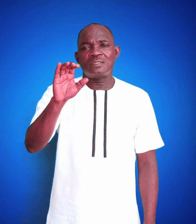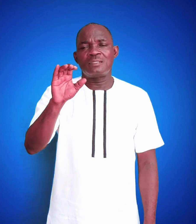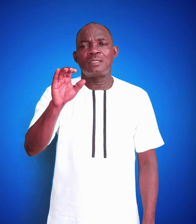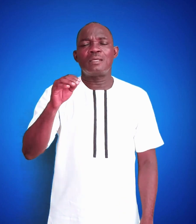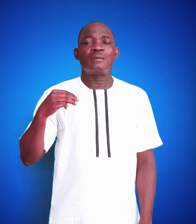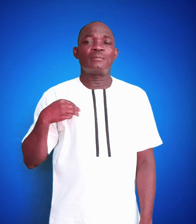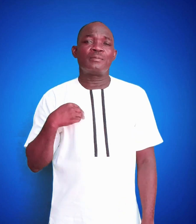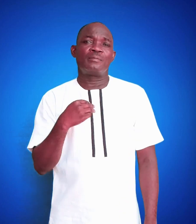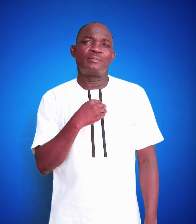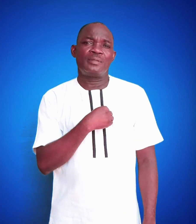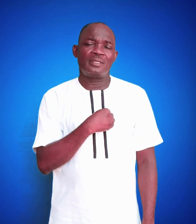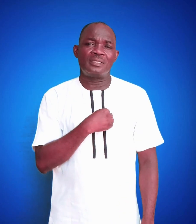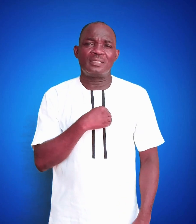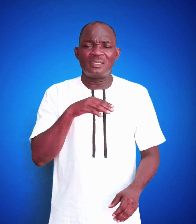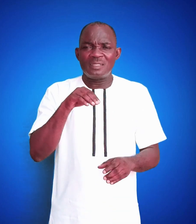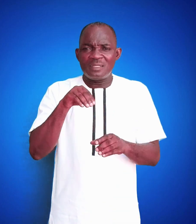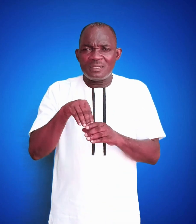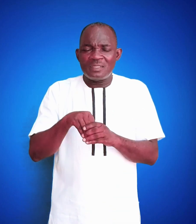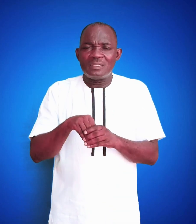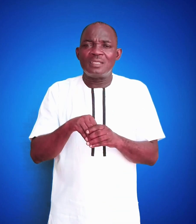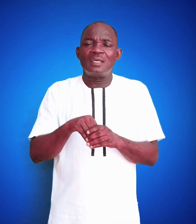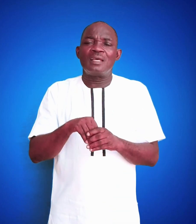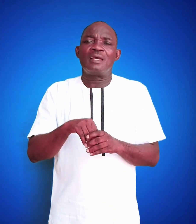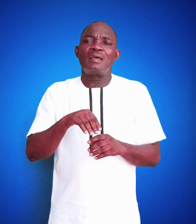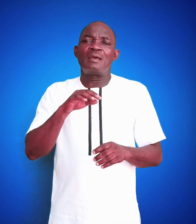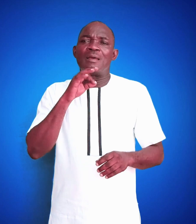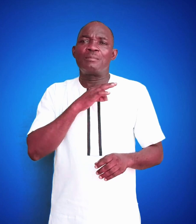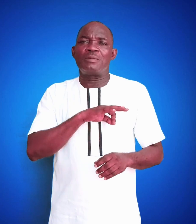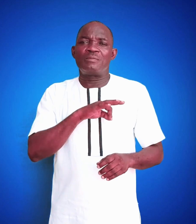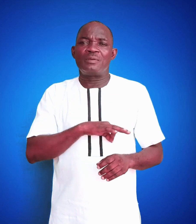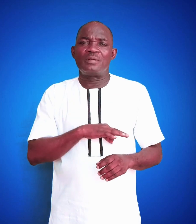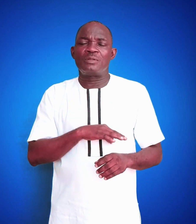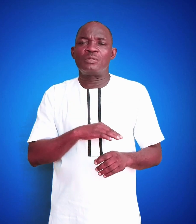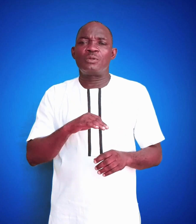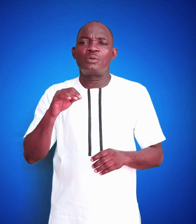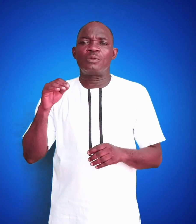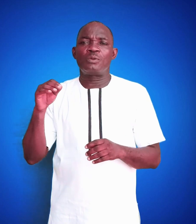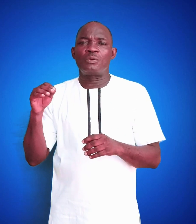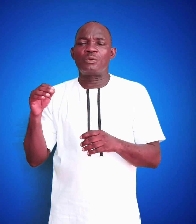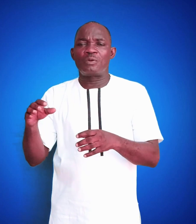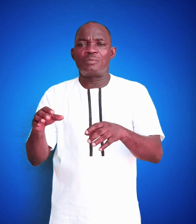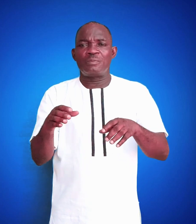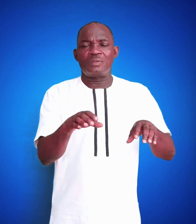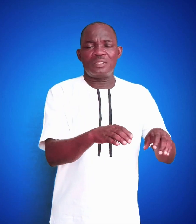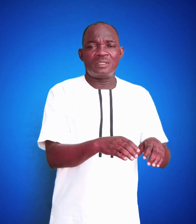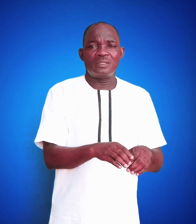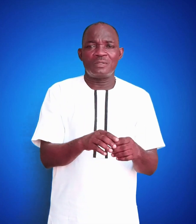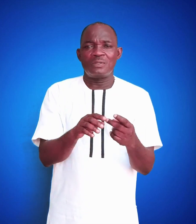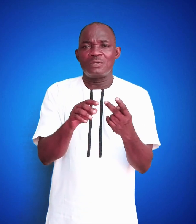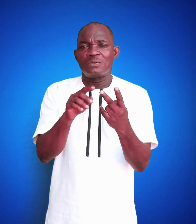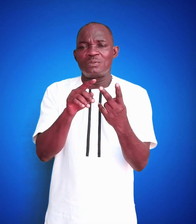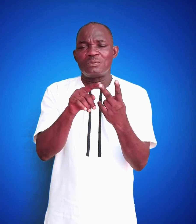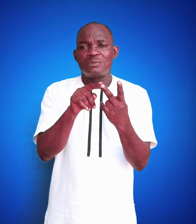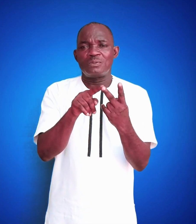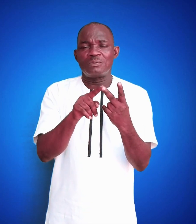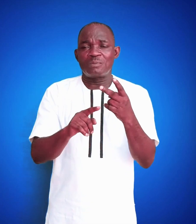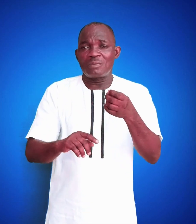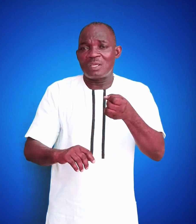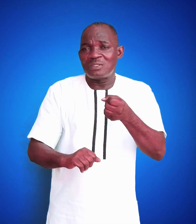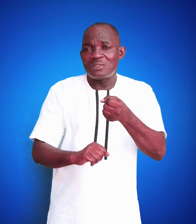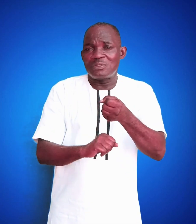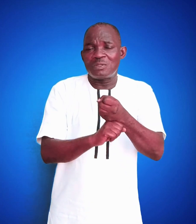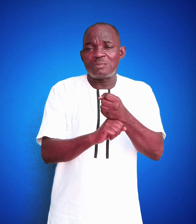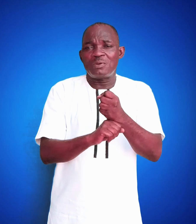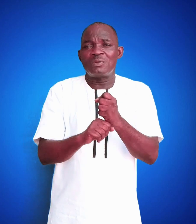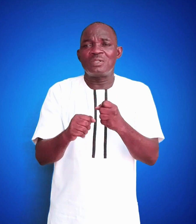CLIC members in beneficiary communities. 2. Support